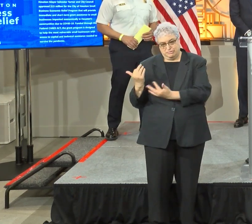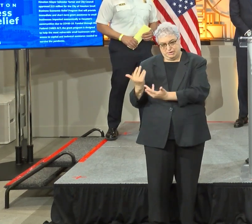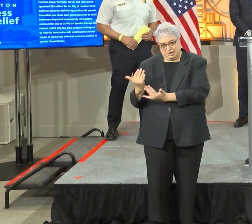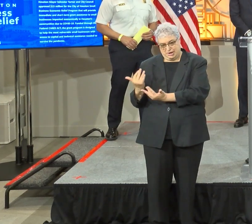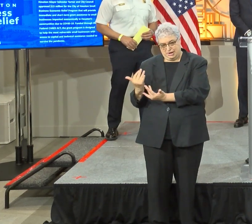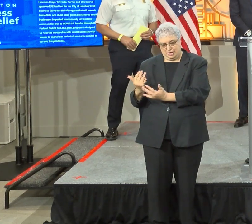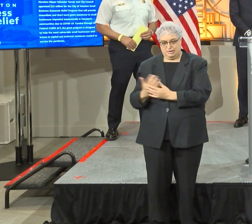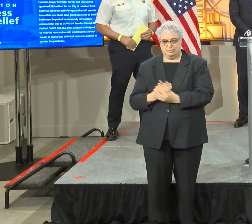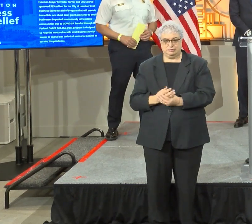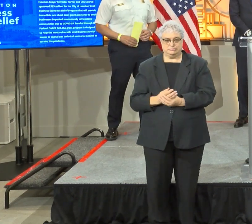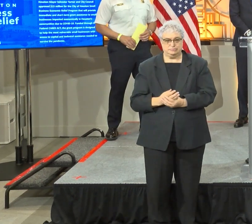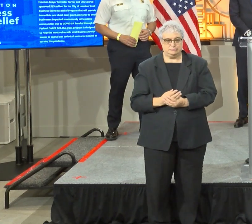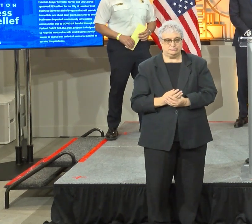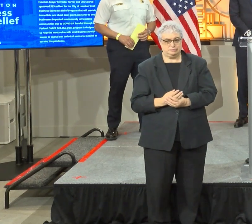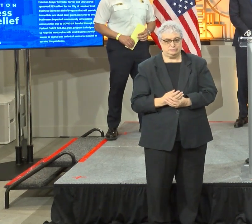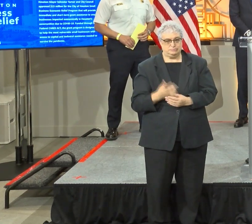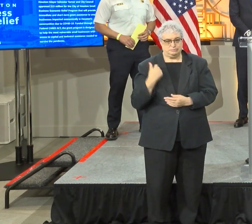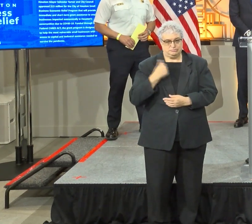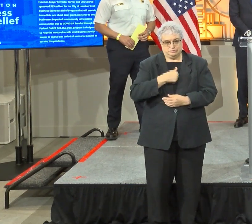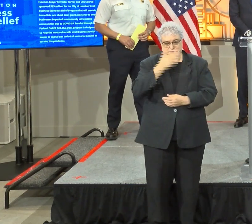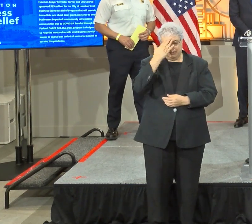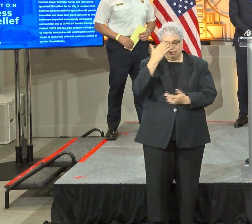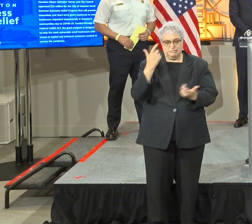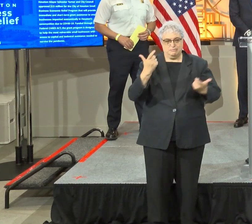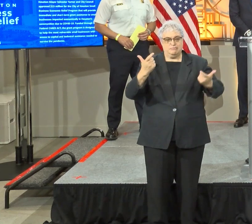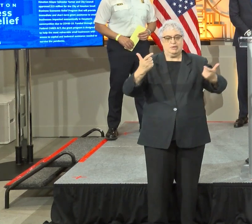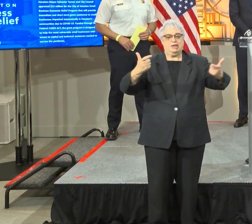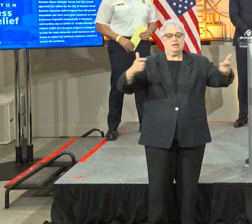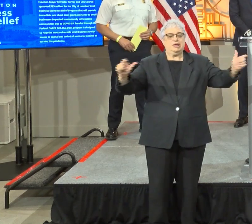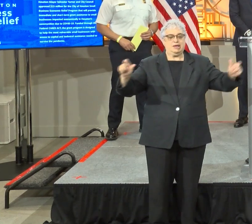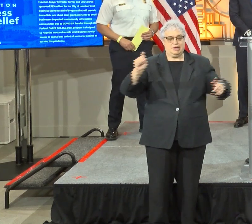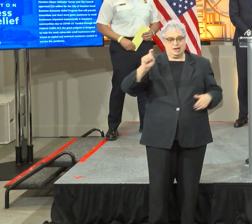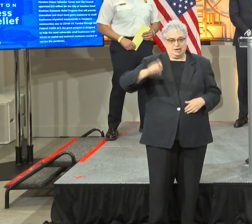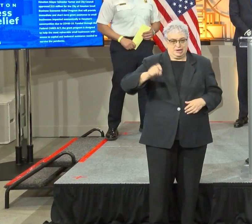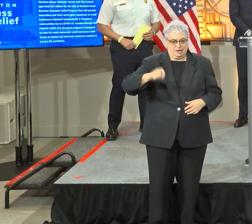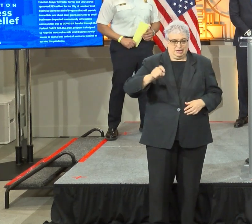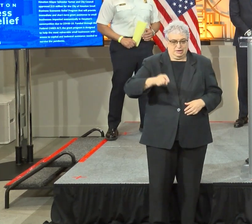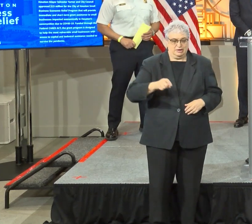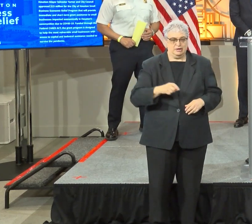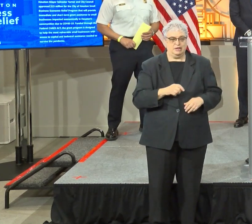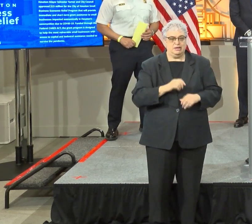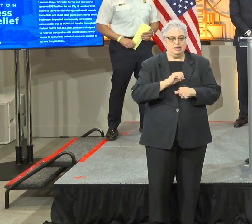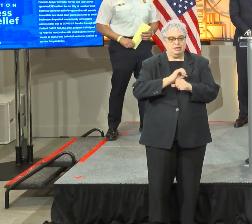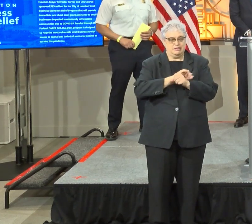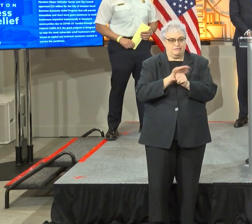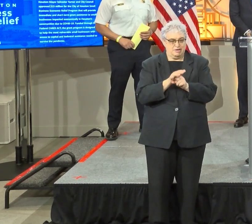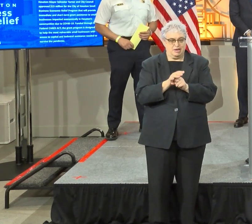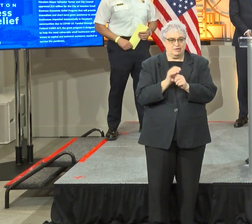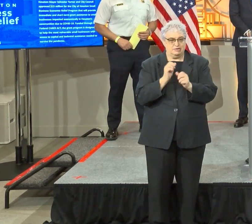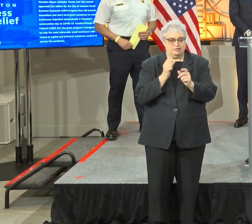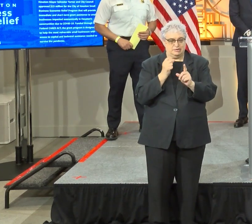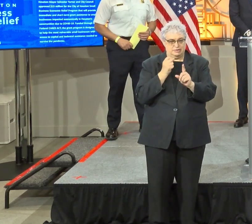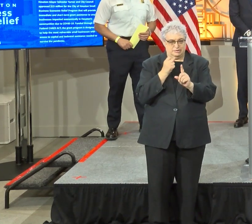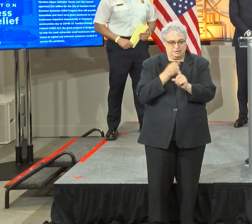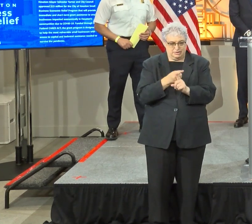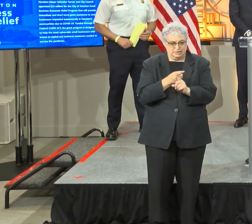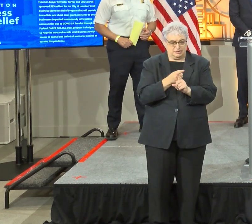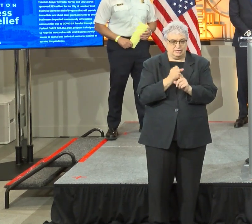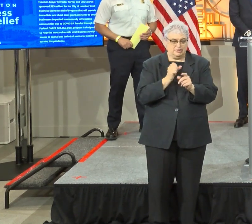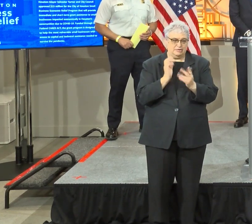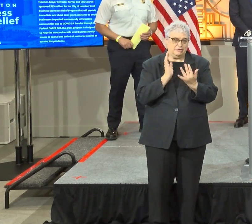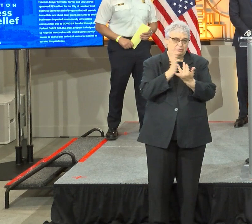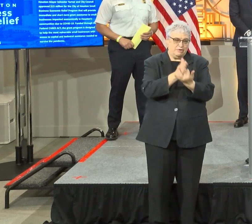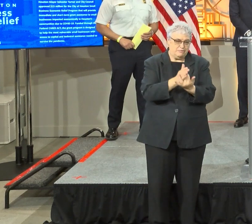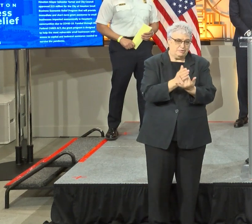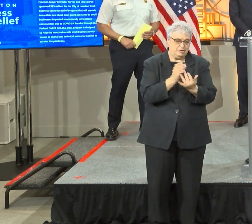pending as we speak. We know the need is great because the virus has disrupted businesses across the country, and the grants can